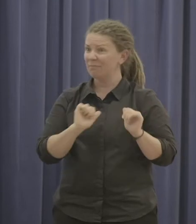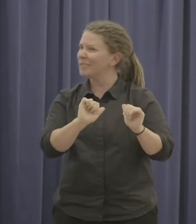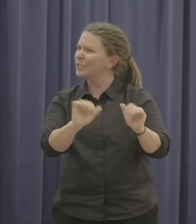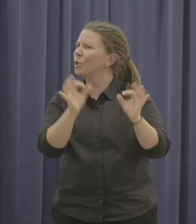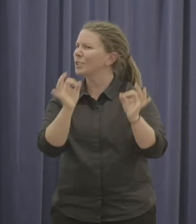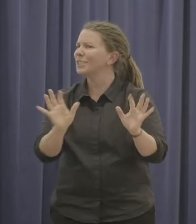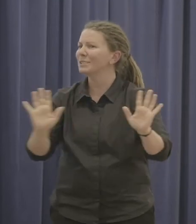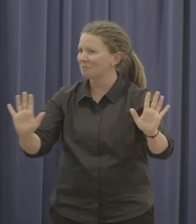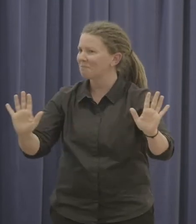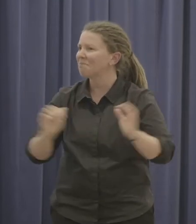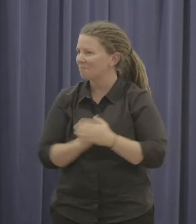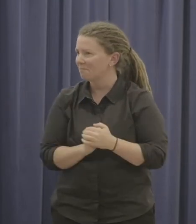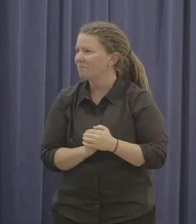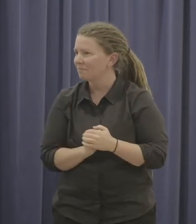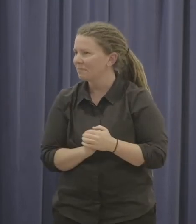Billy's decision.